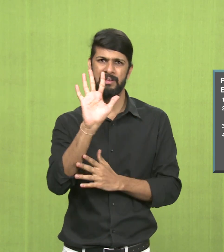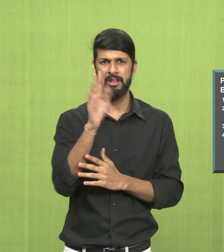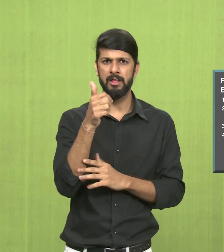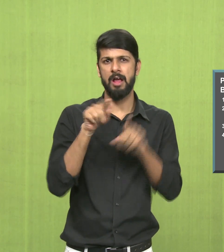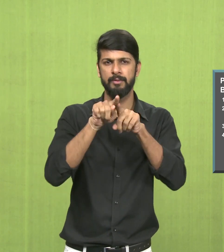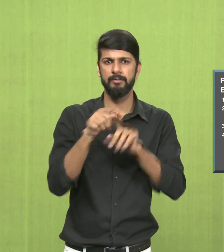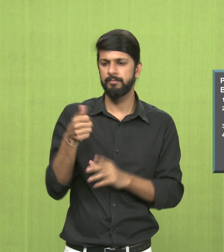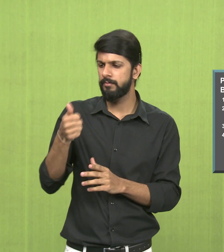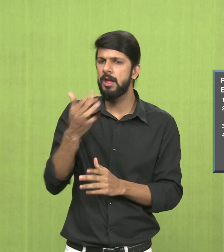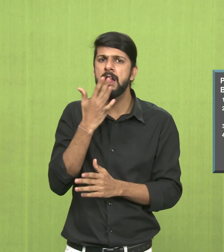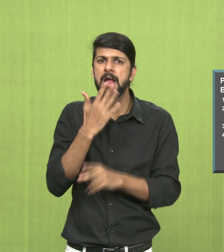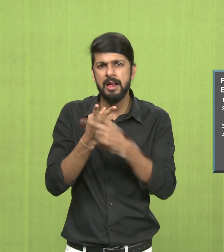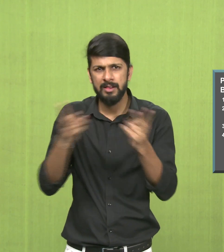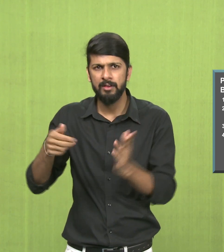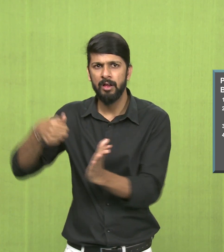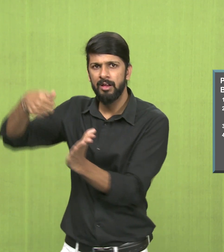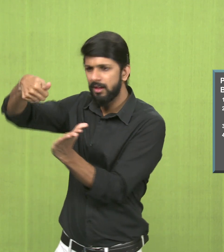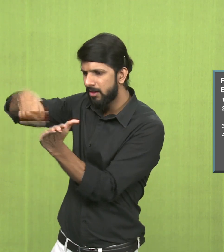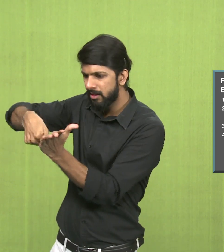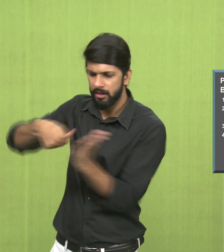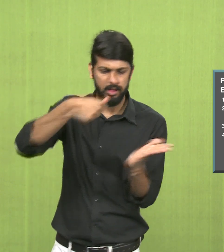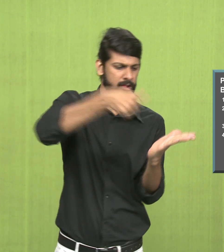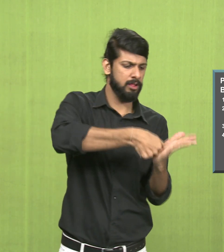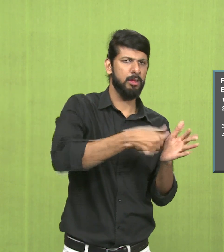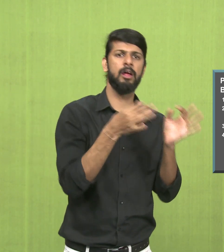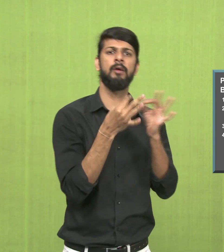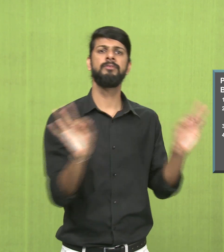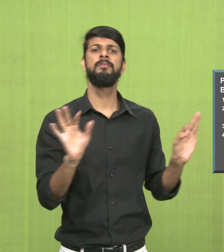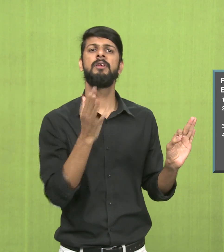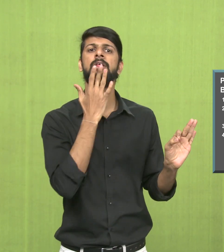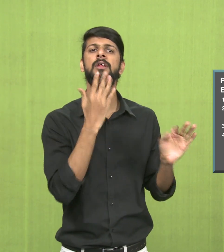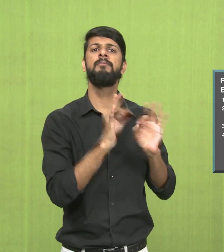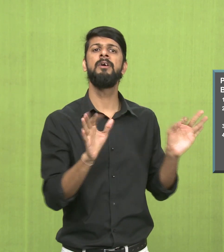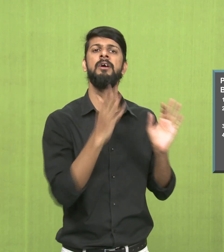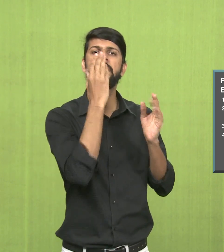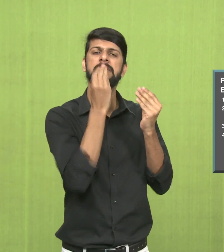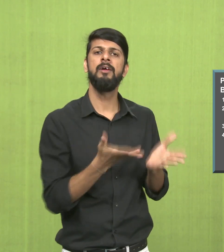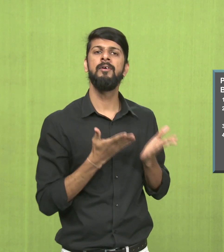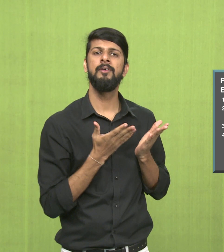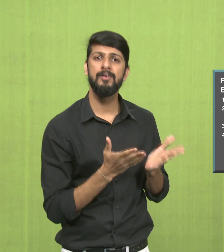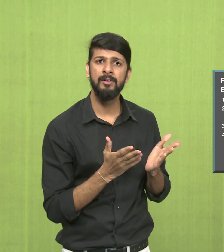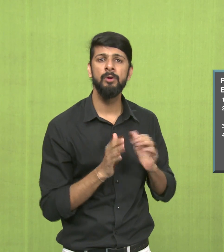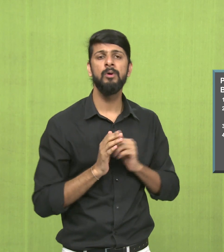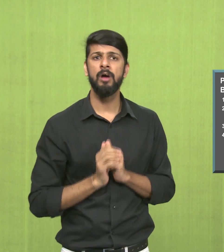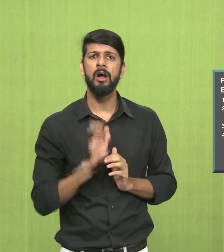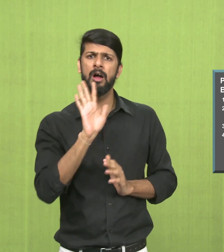your thumbs, you can use your fingers, you can use your palm, and you can use your sole to